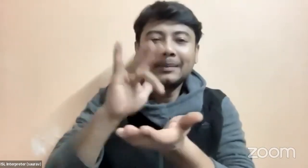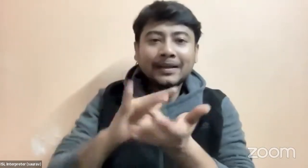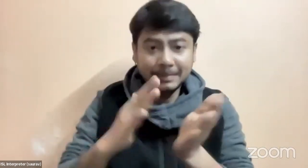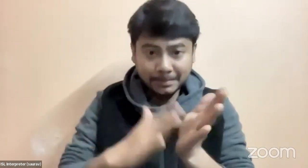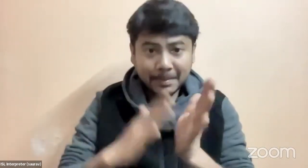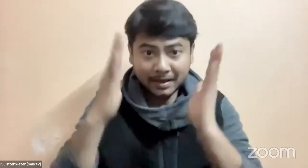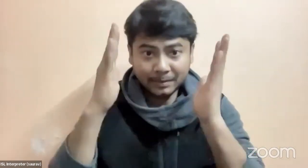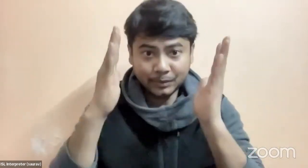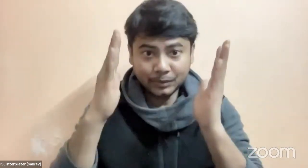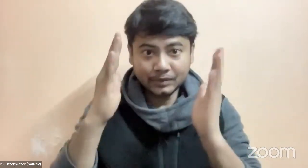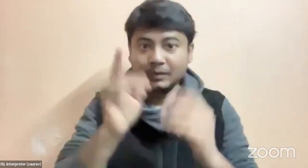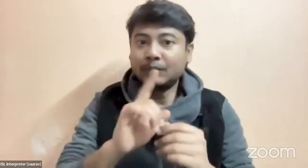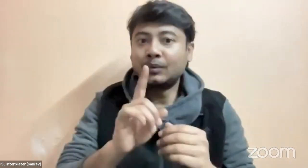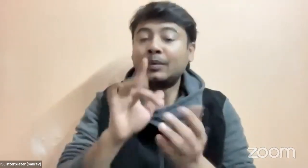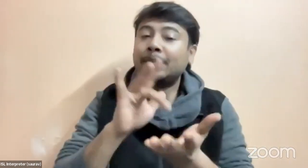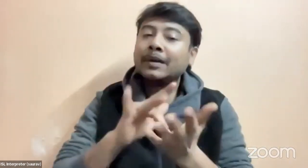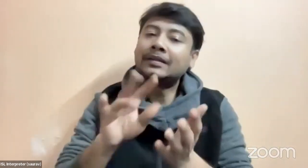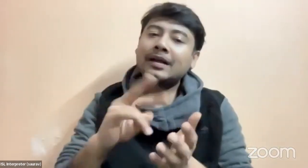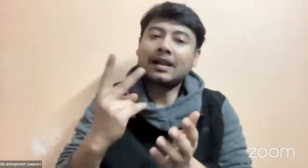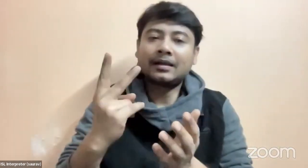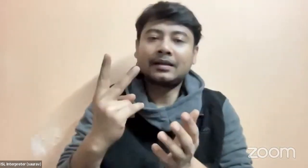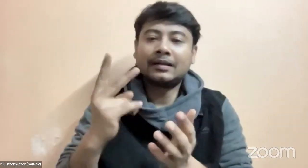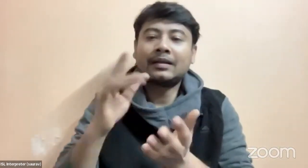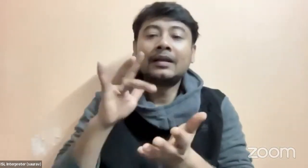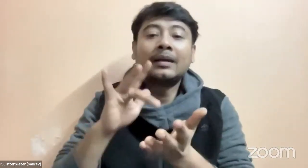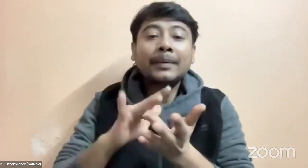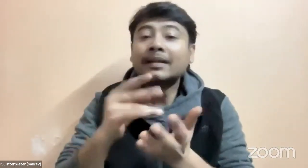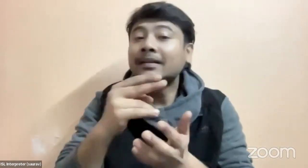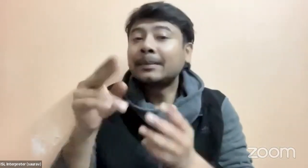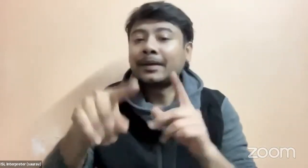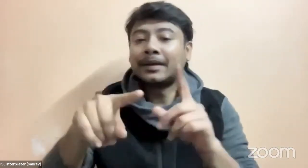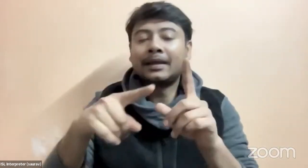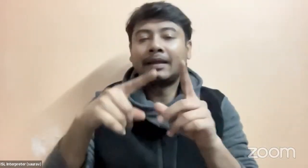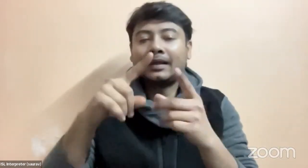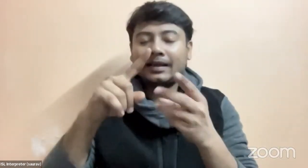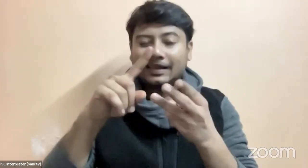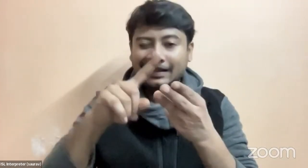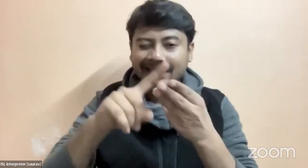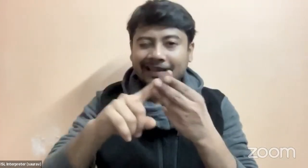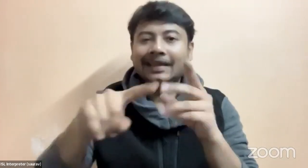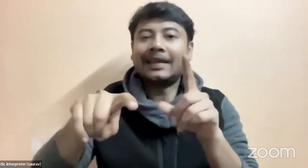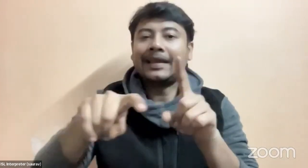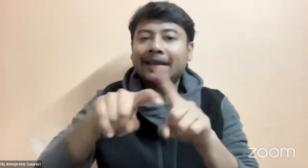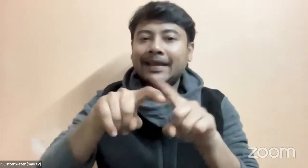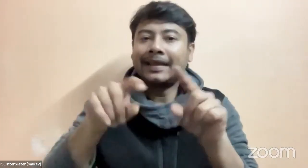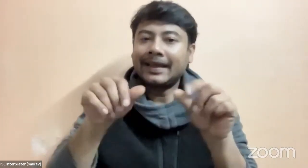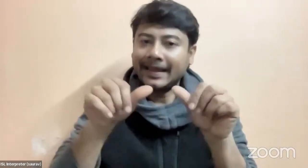birthplace is Ekachakra. There is a place by name Ekachakra.